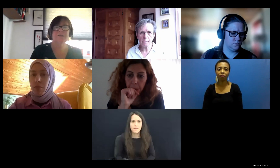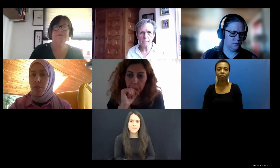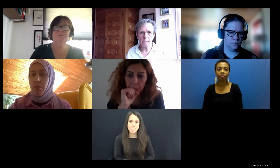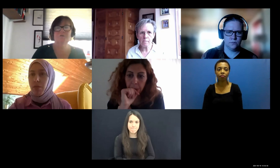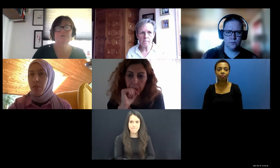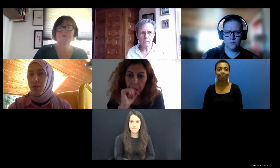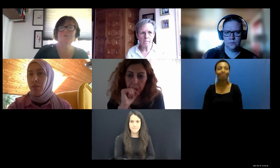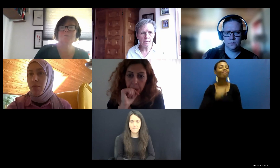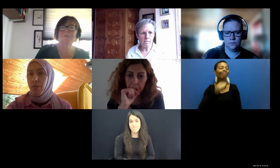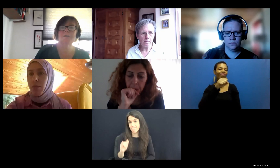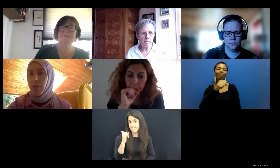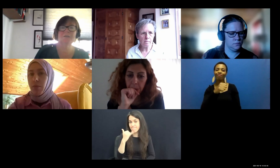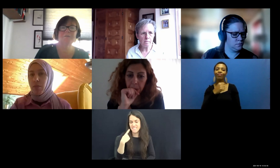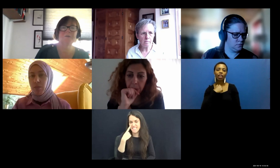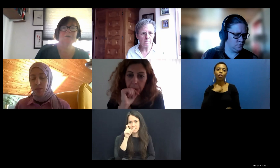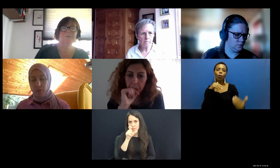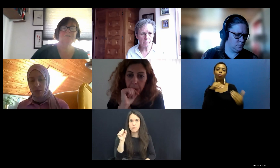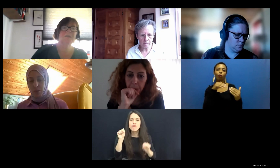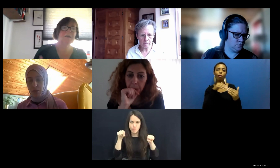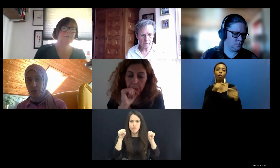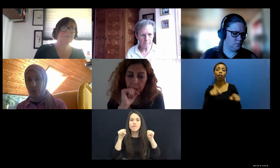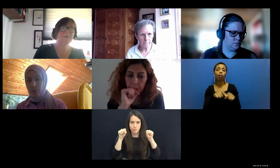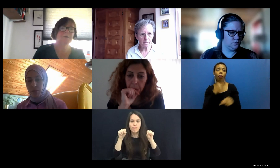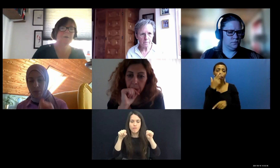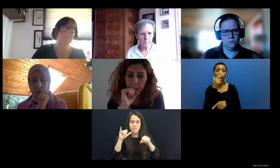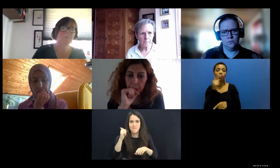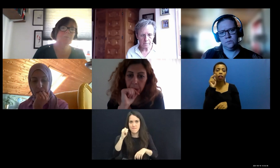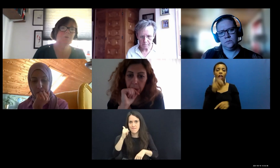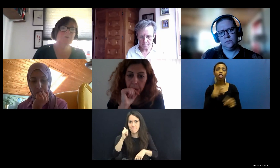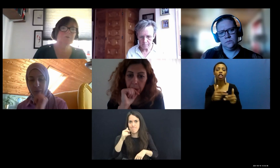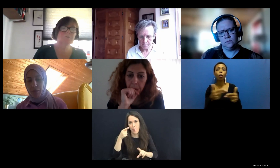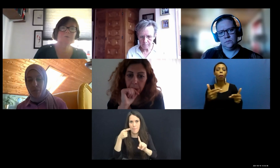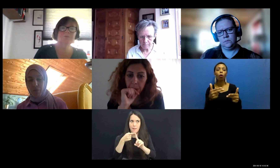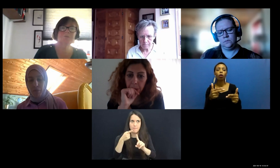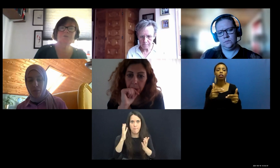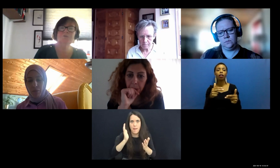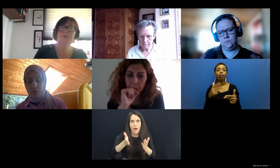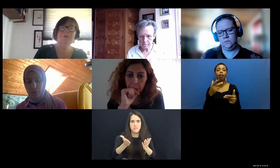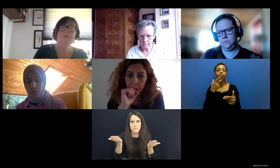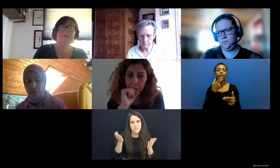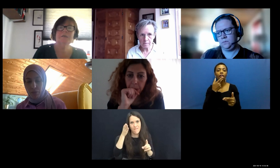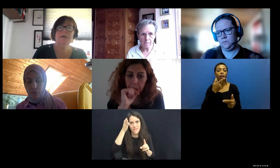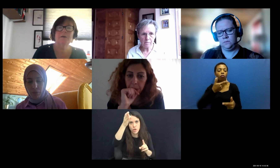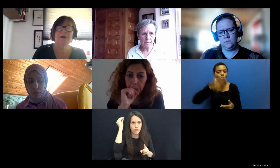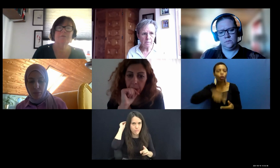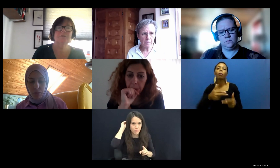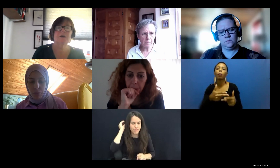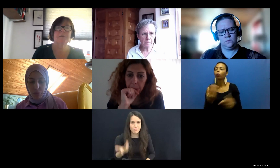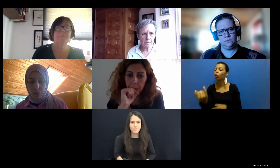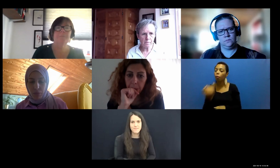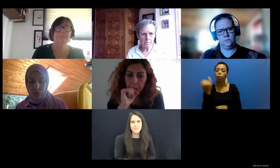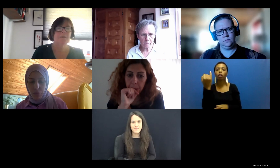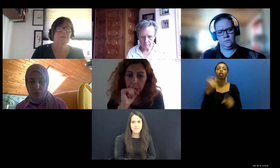Absolutely, I see others nodding too. I think it's this again is another important one for the future, is thinking